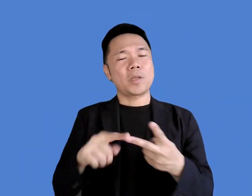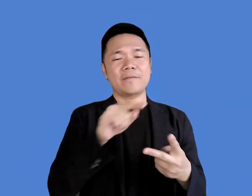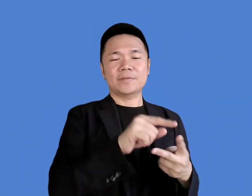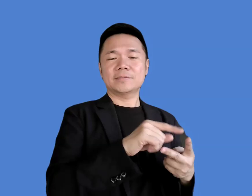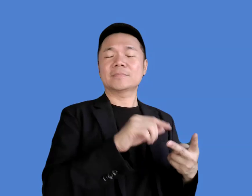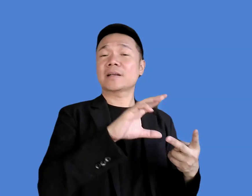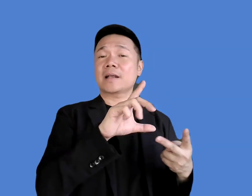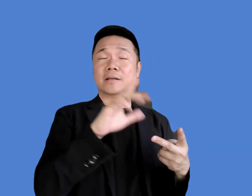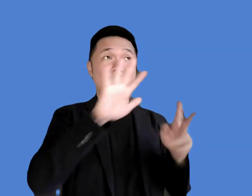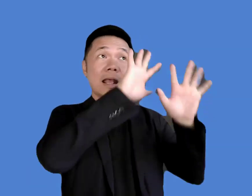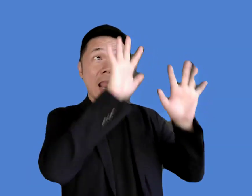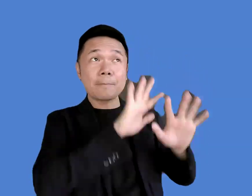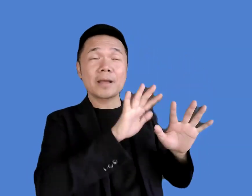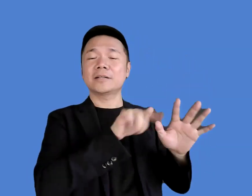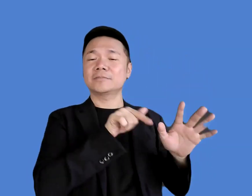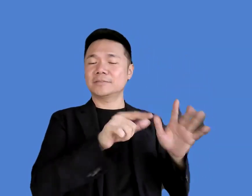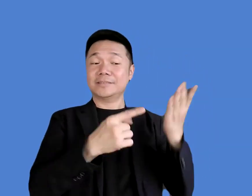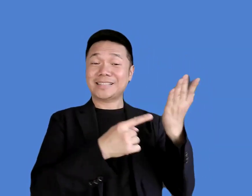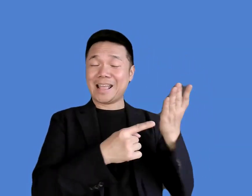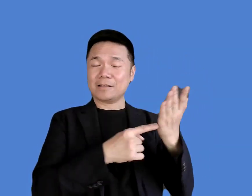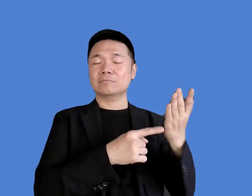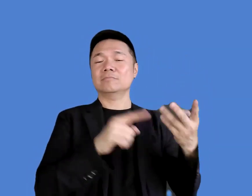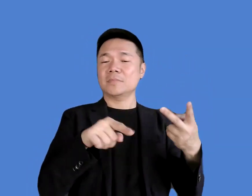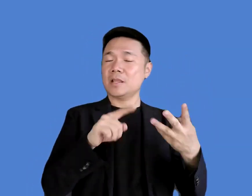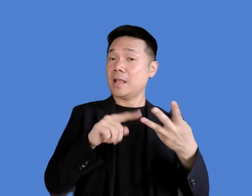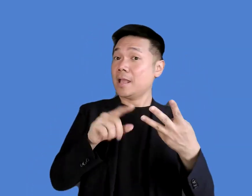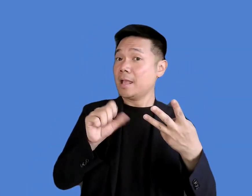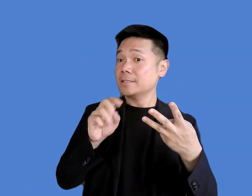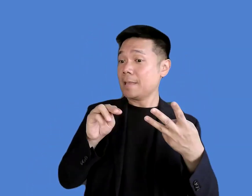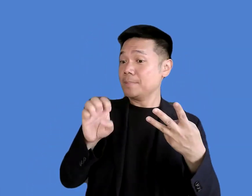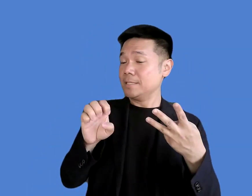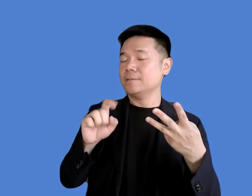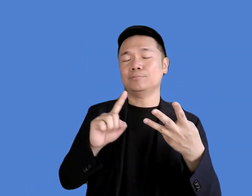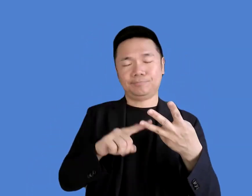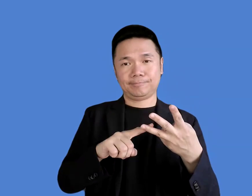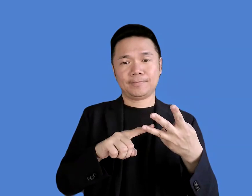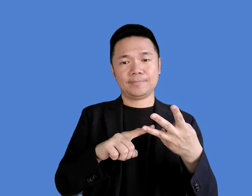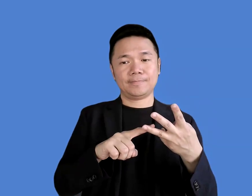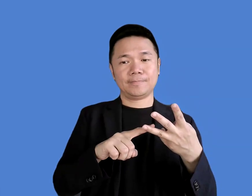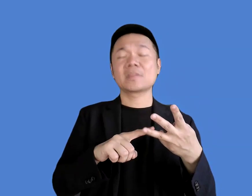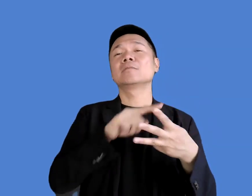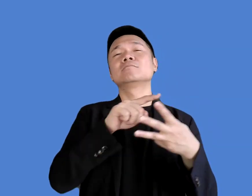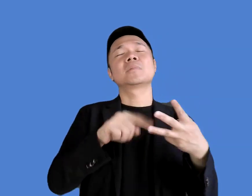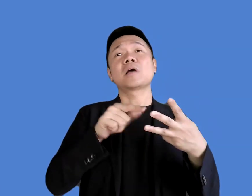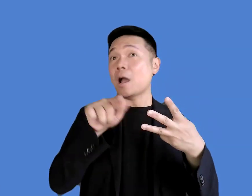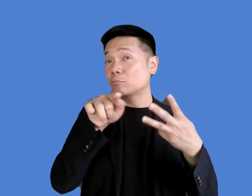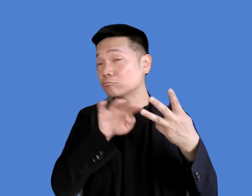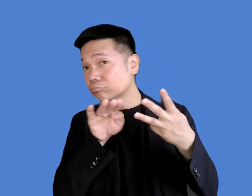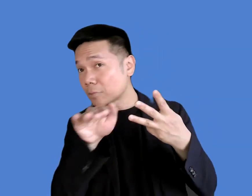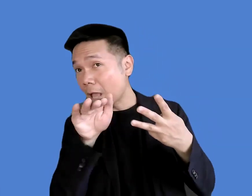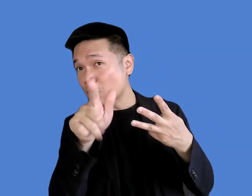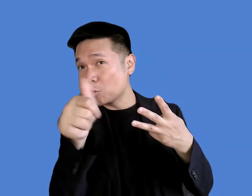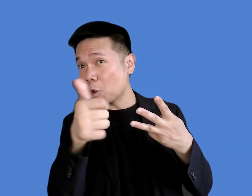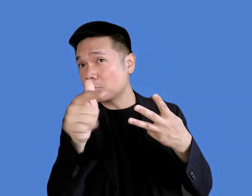program where we're working with SMEs and organizations in the region to have gender responsive business conduct in their